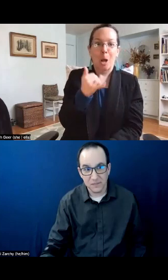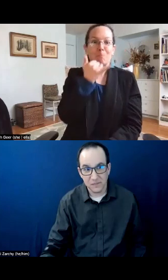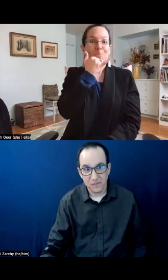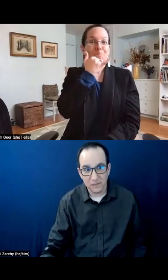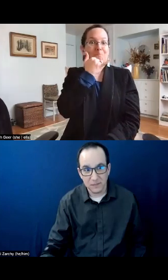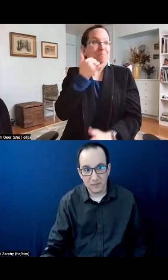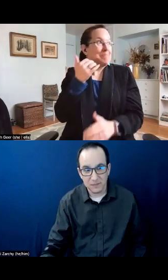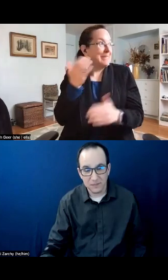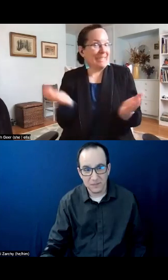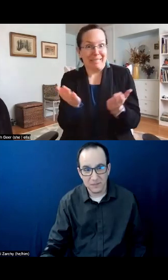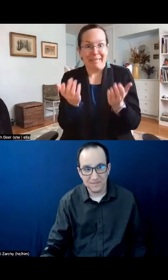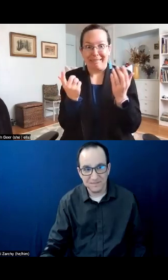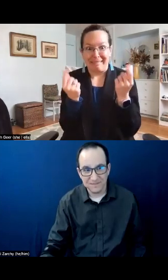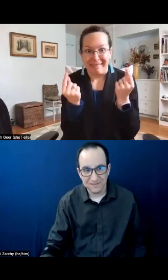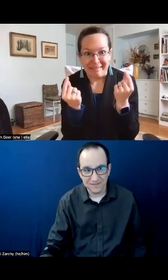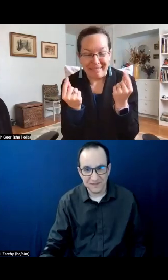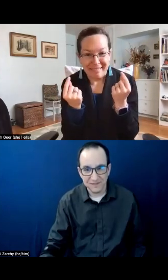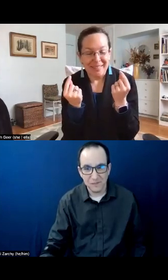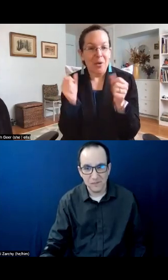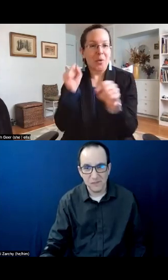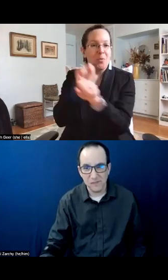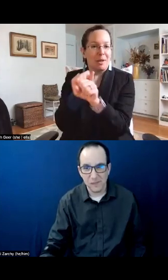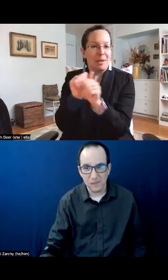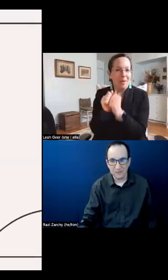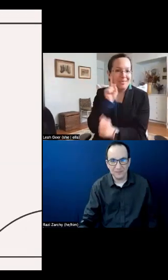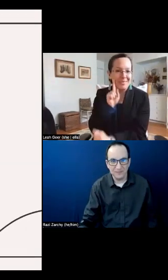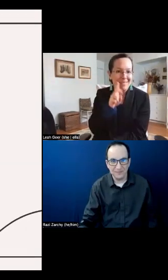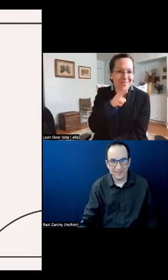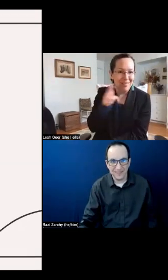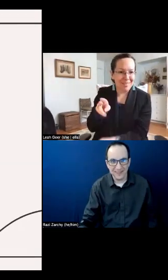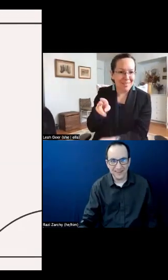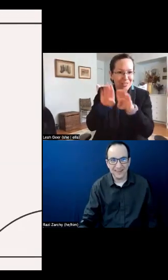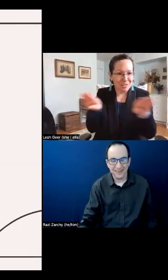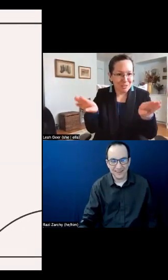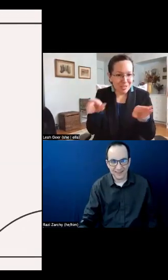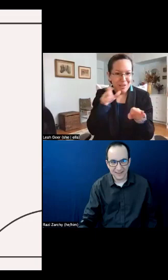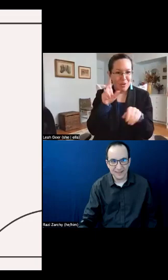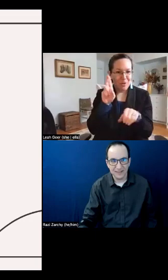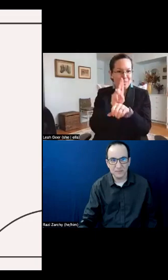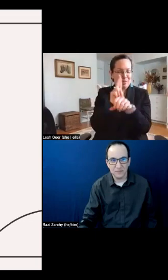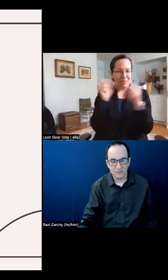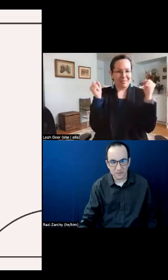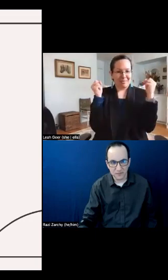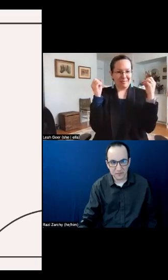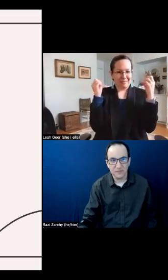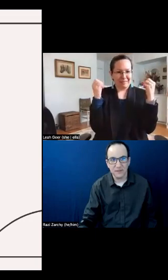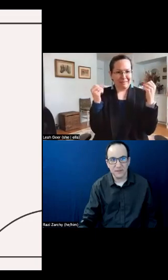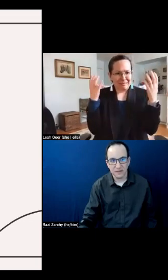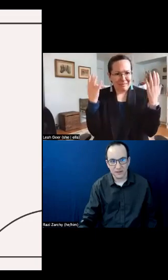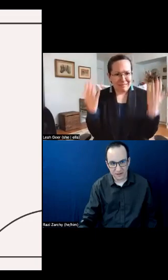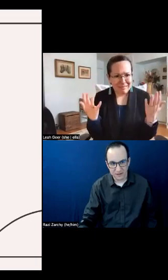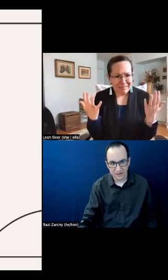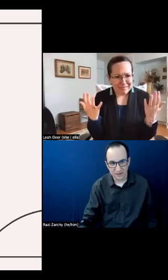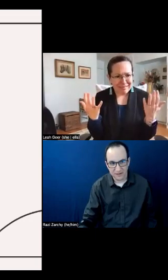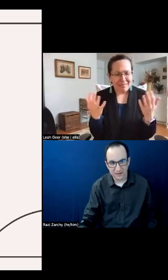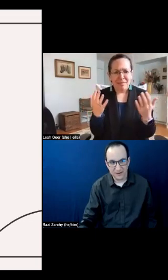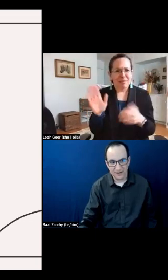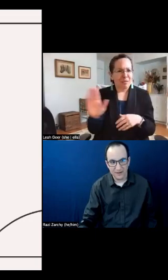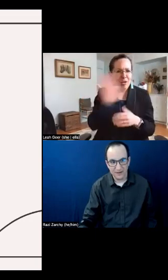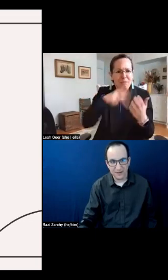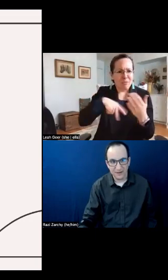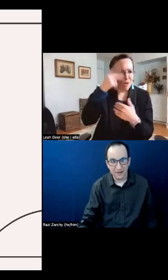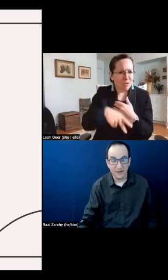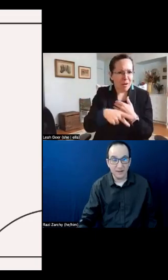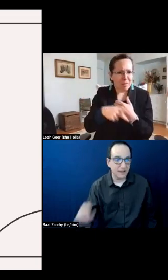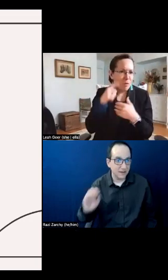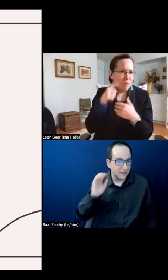I suspect many of you, either by choice or by happenstance, are here because you work with deaf and hard of hearing children, not assessing